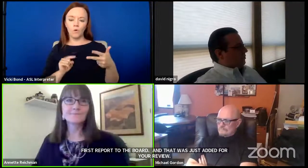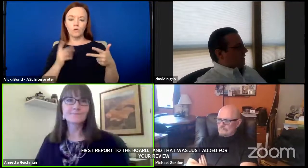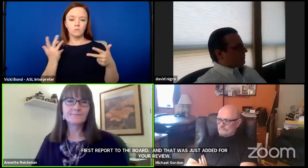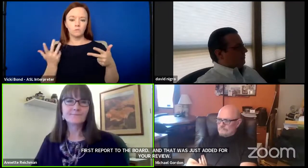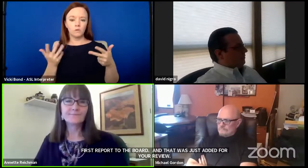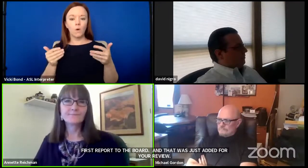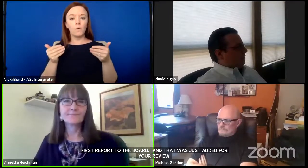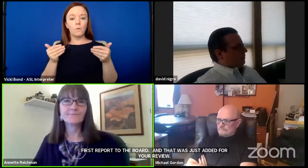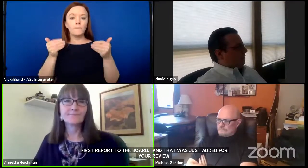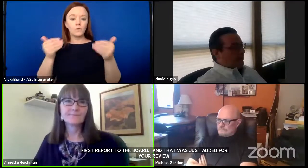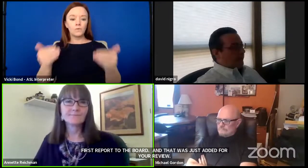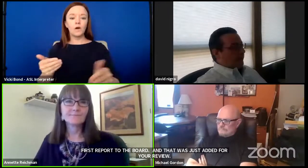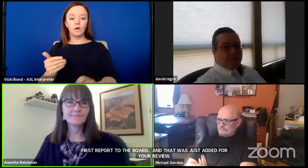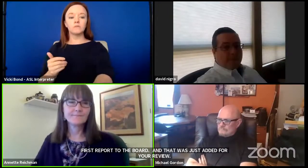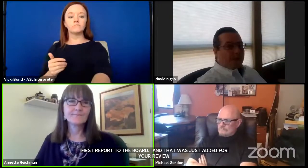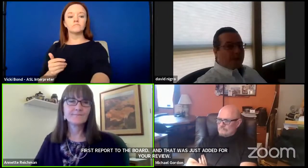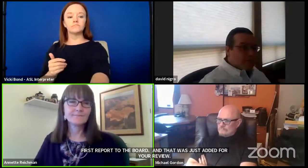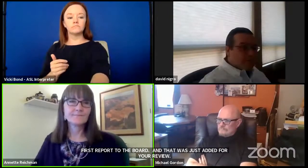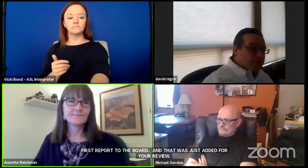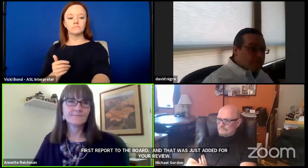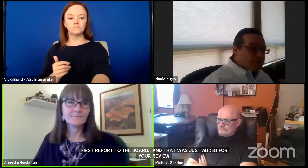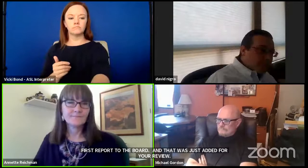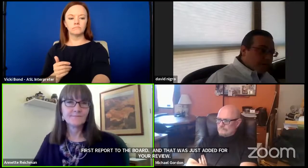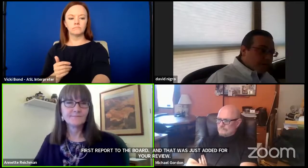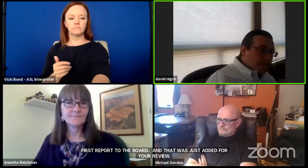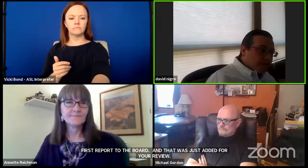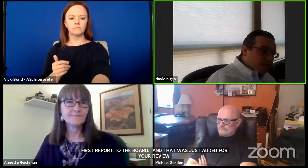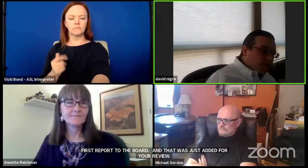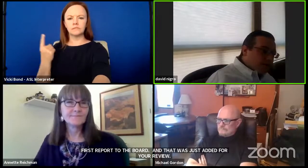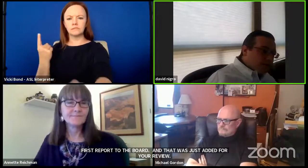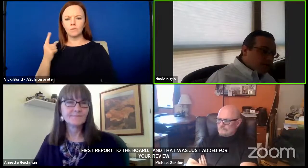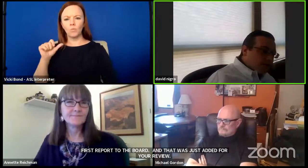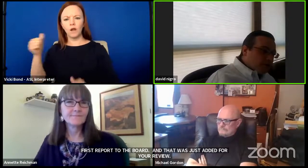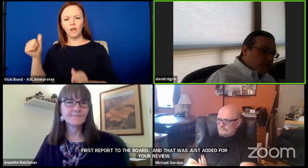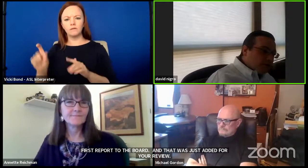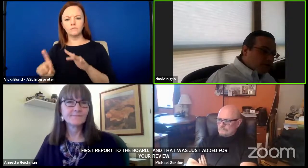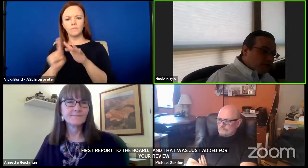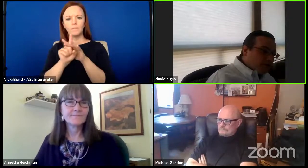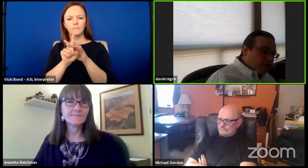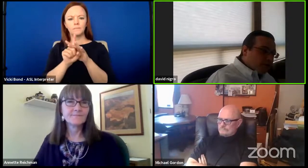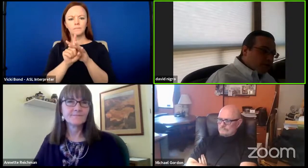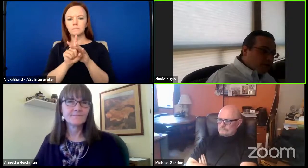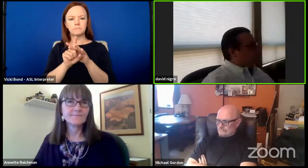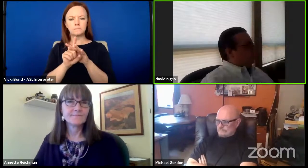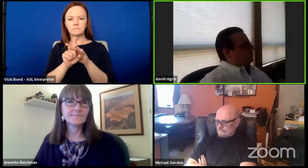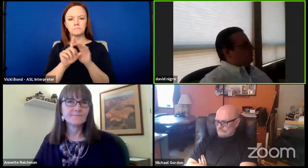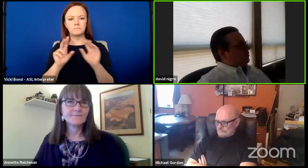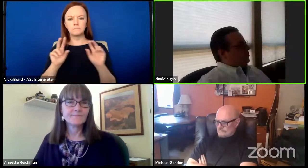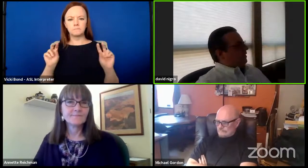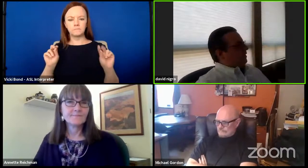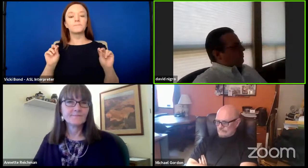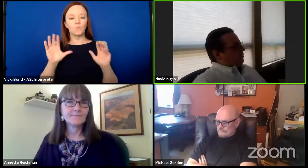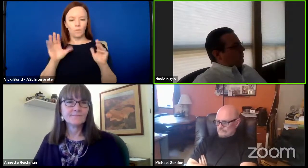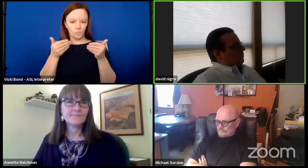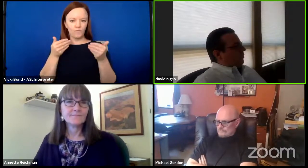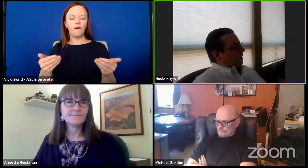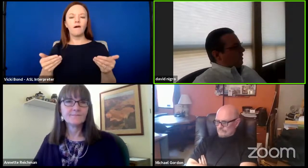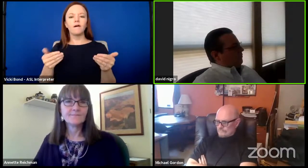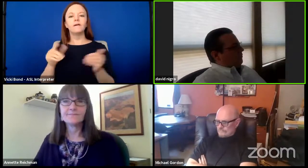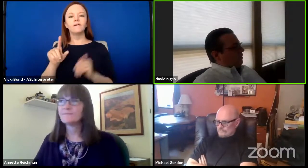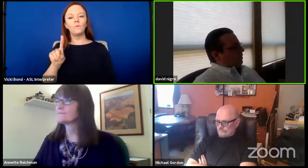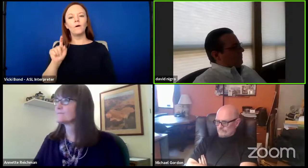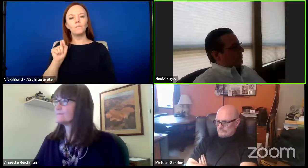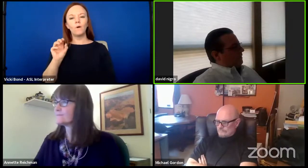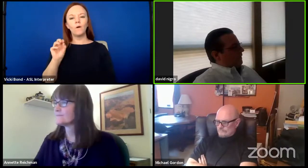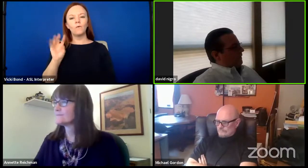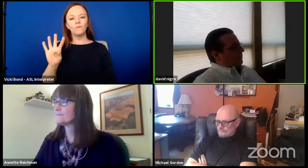on to, go ahead. Is there someone there? No? Okay, so we can move on to